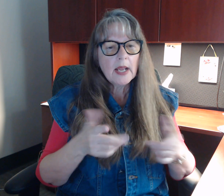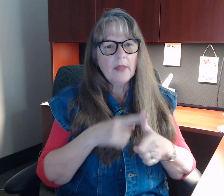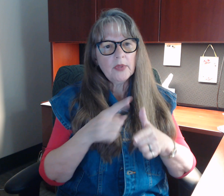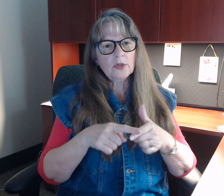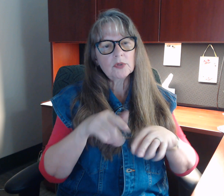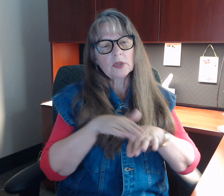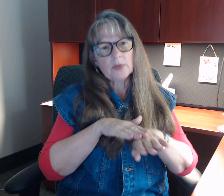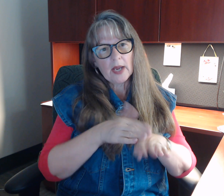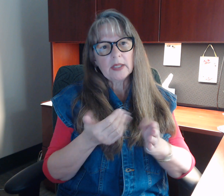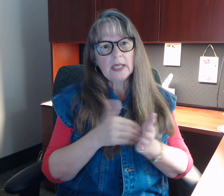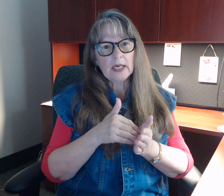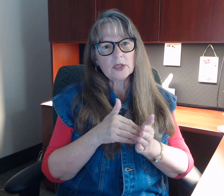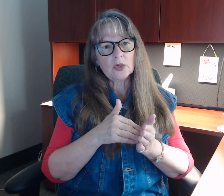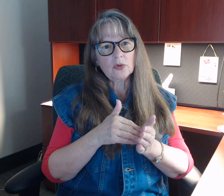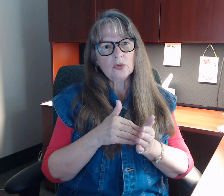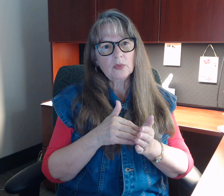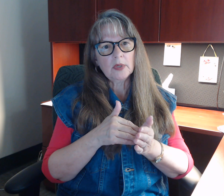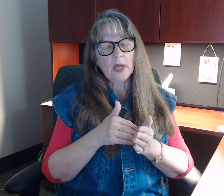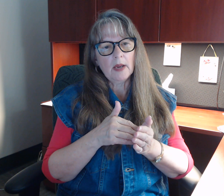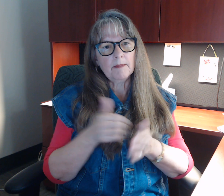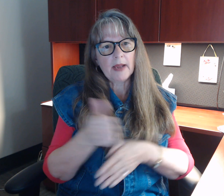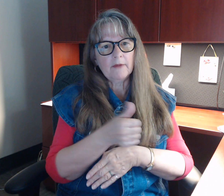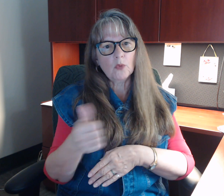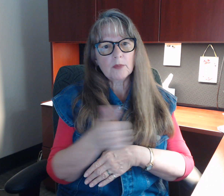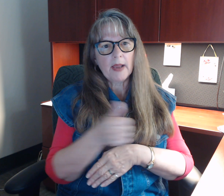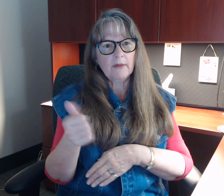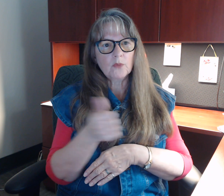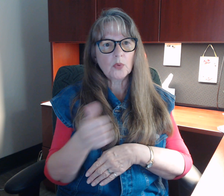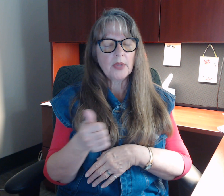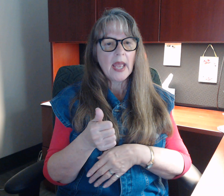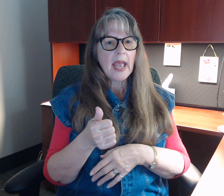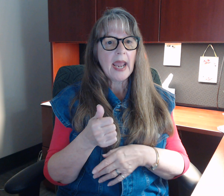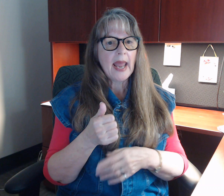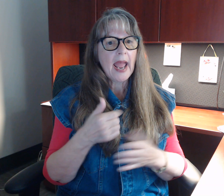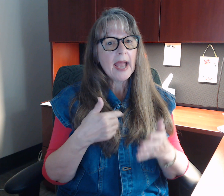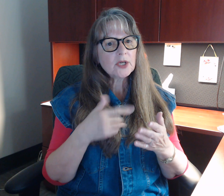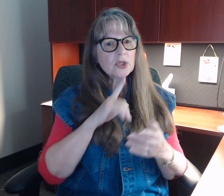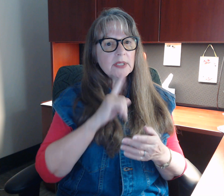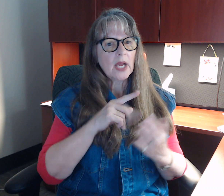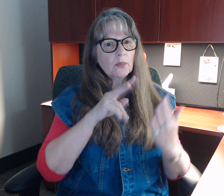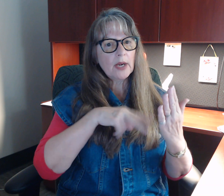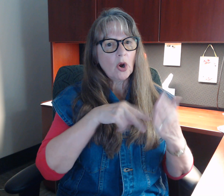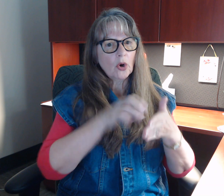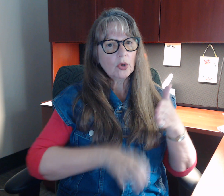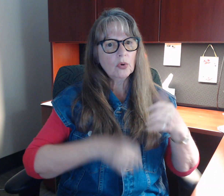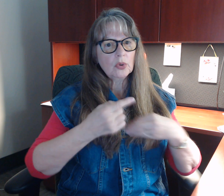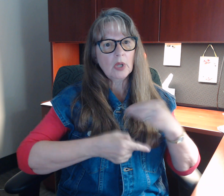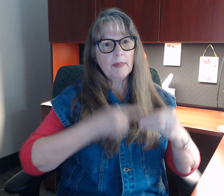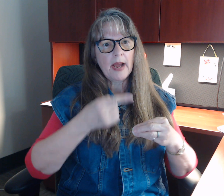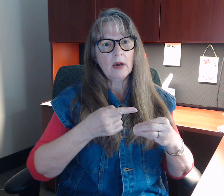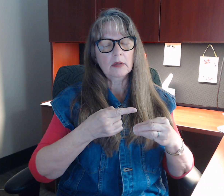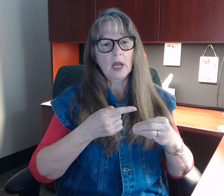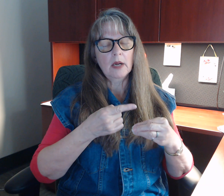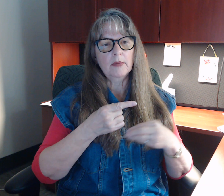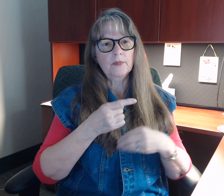then you slow down again, and so you do it back and forth. And actually I read an article about